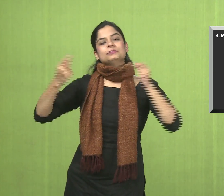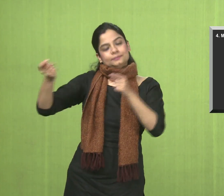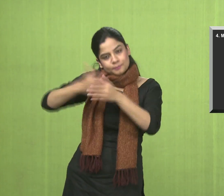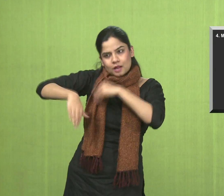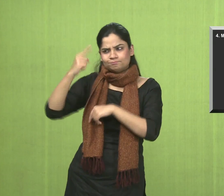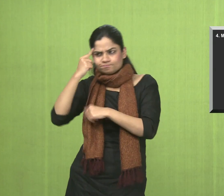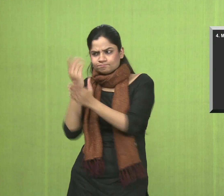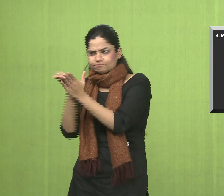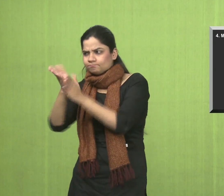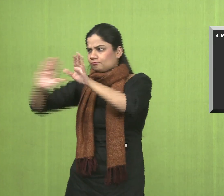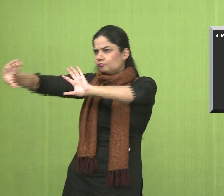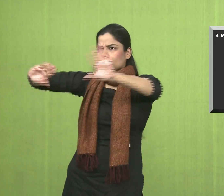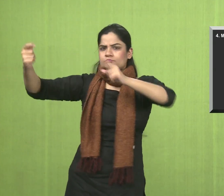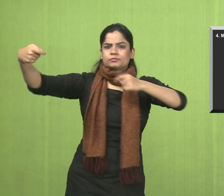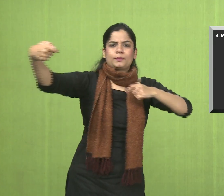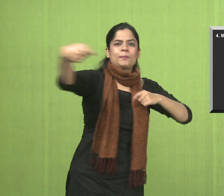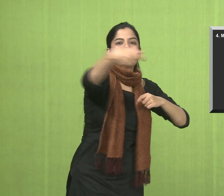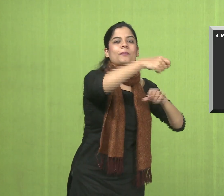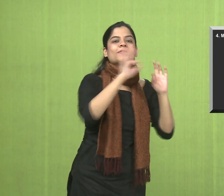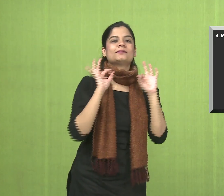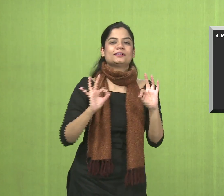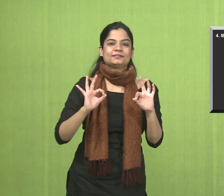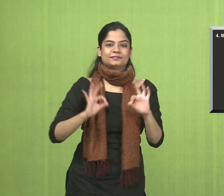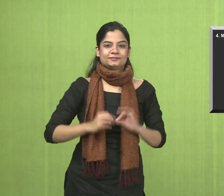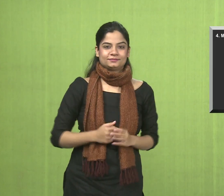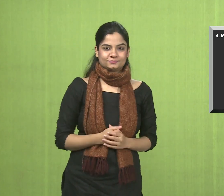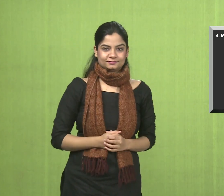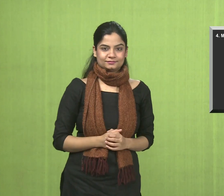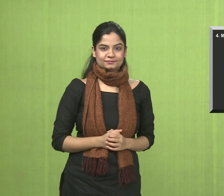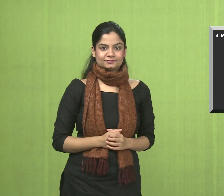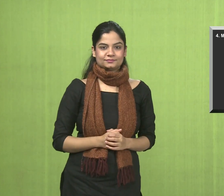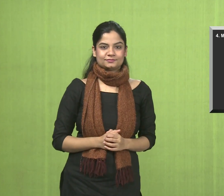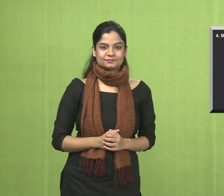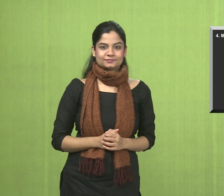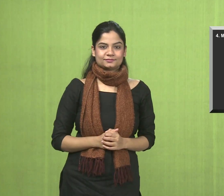than, having an empty house and empty rooms in the house. So go for renting the house.